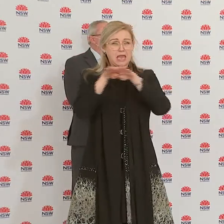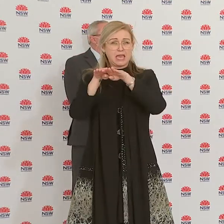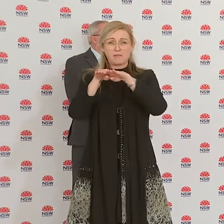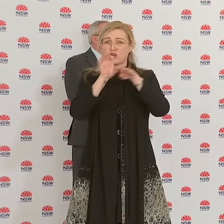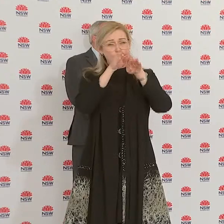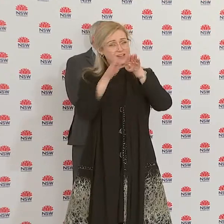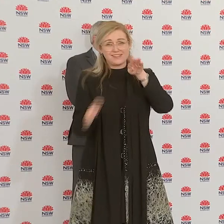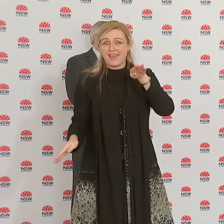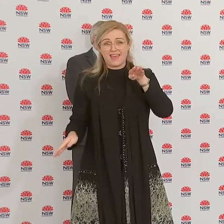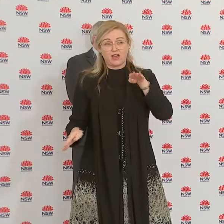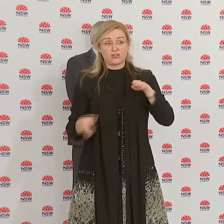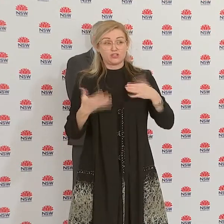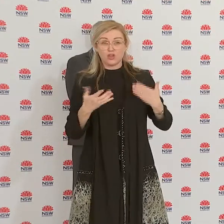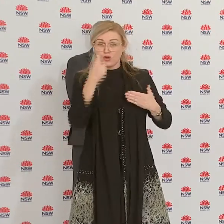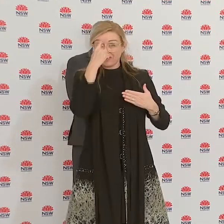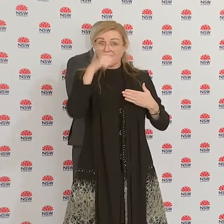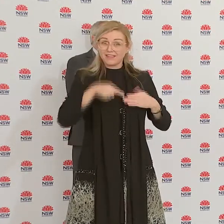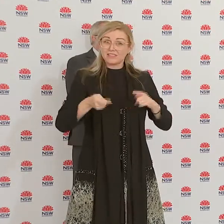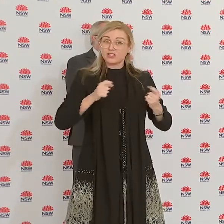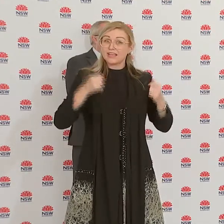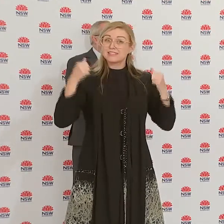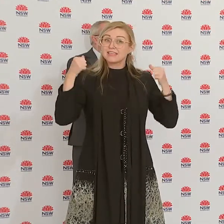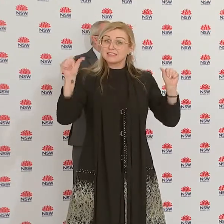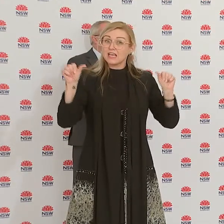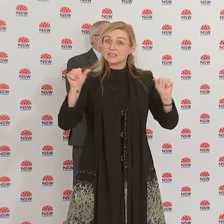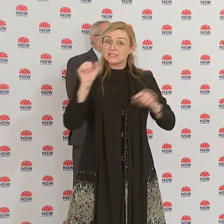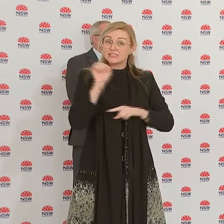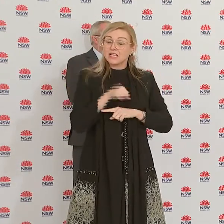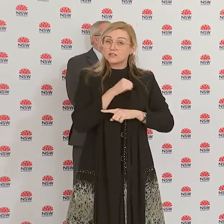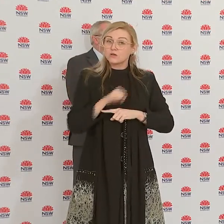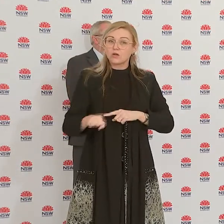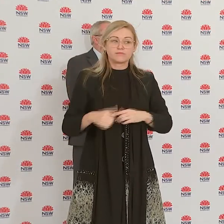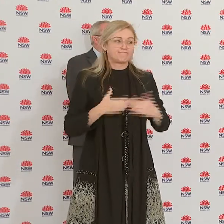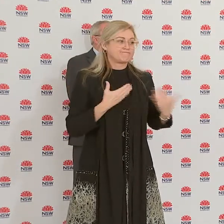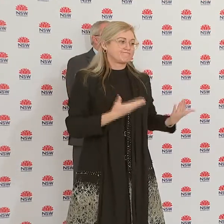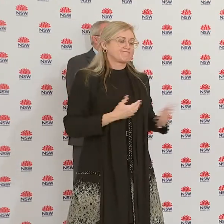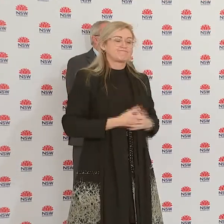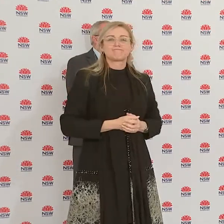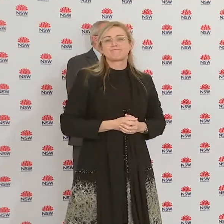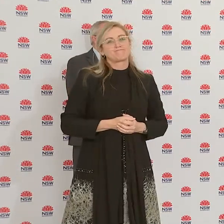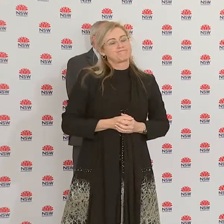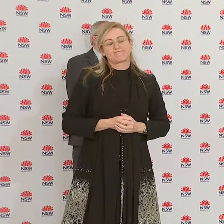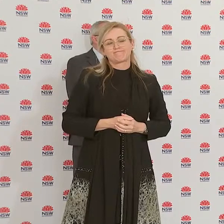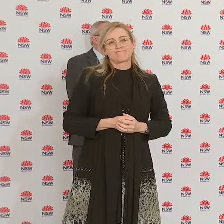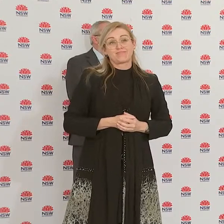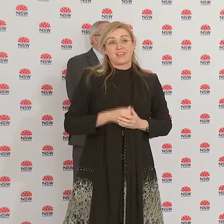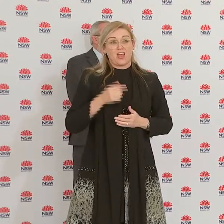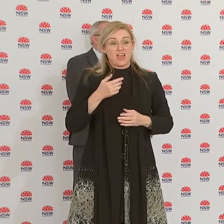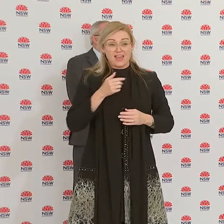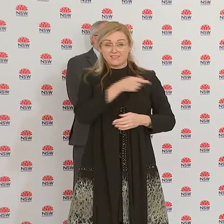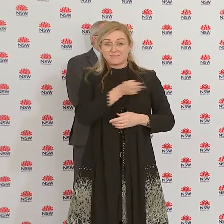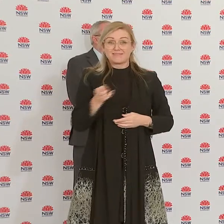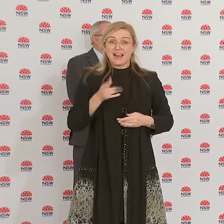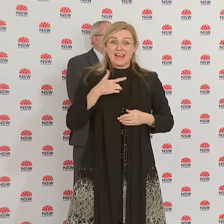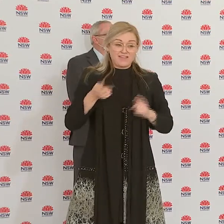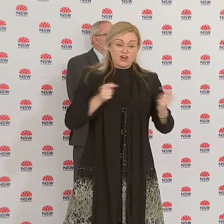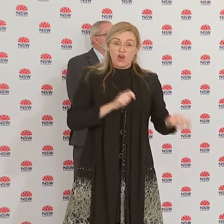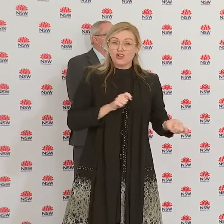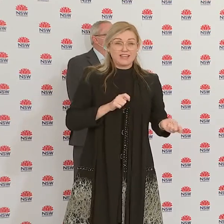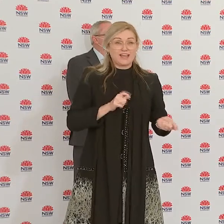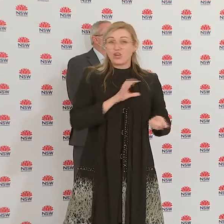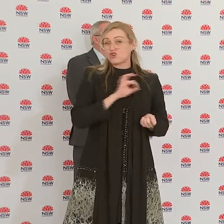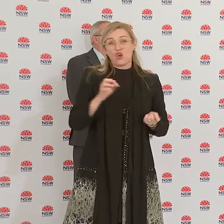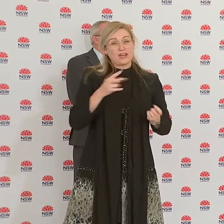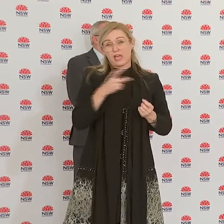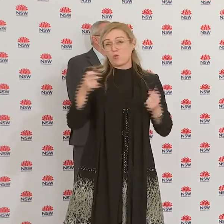have, it is not a success when you have your community living in lockdown. That is what future success will